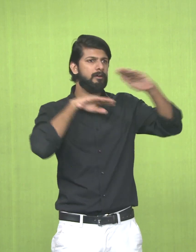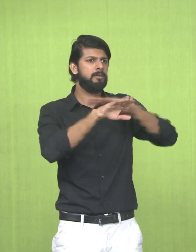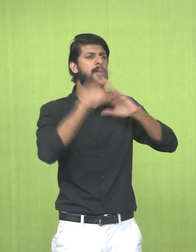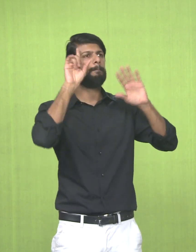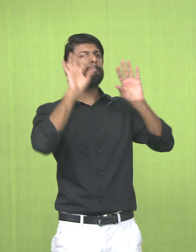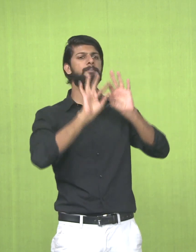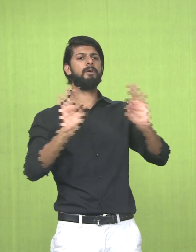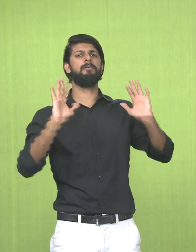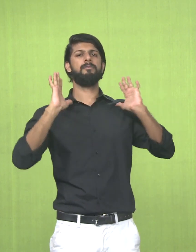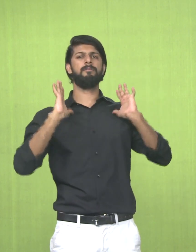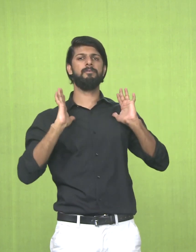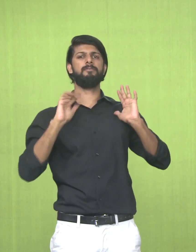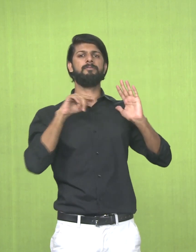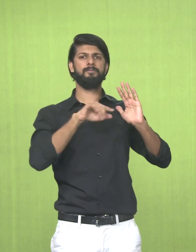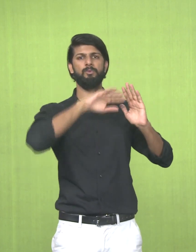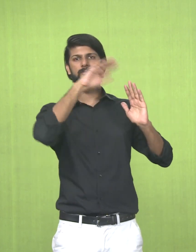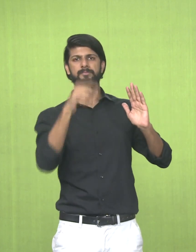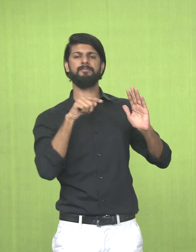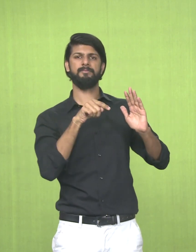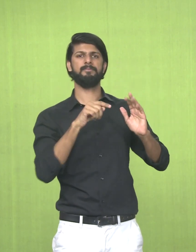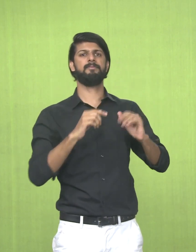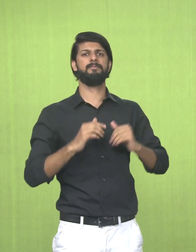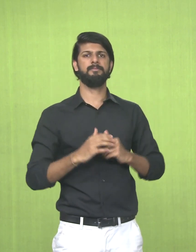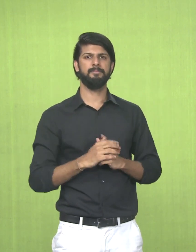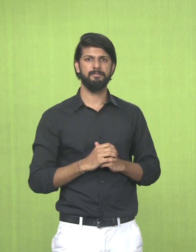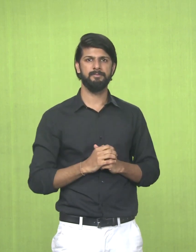Vihara, which is the living or the cave for rest.